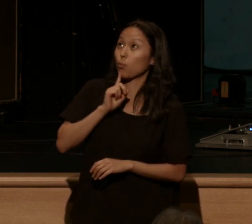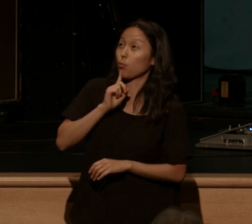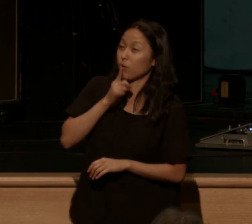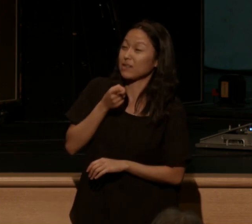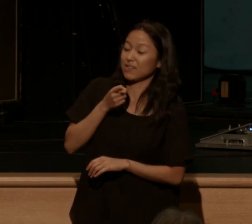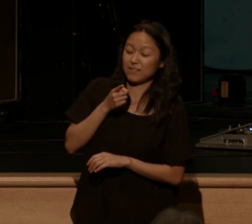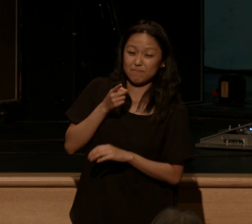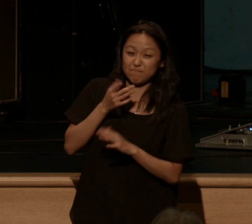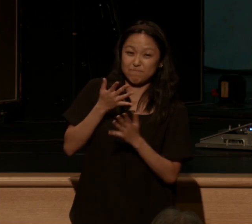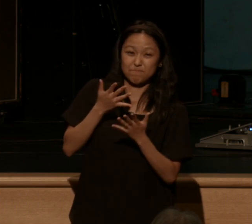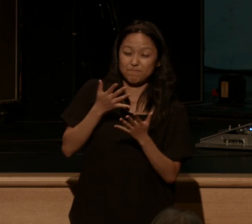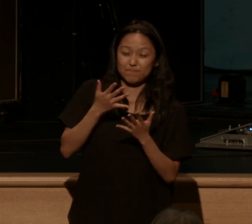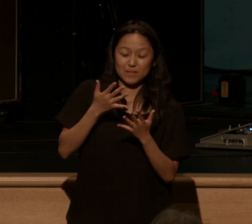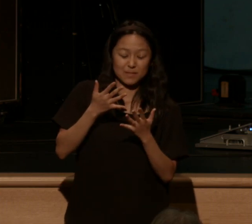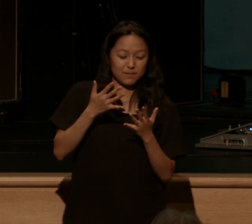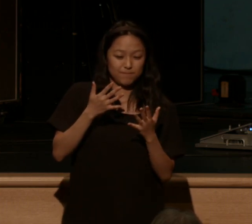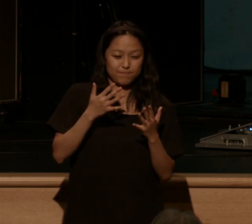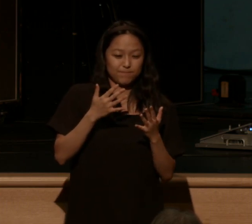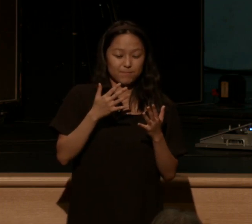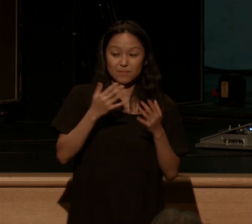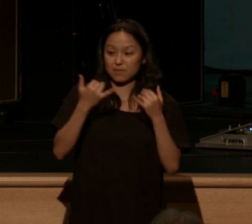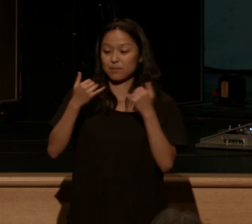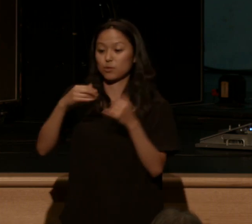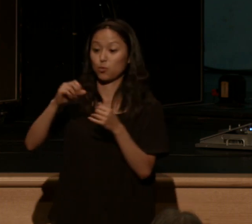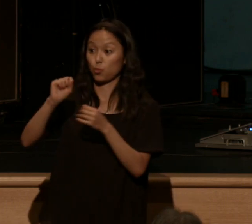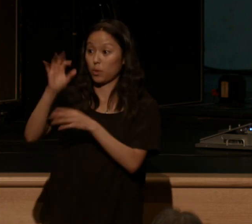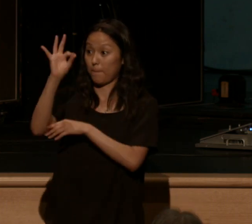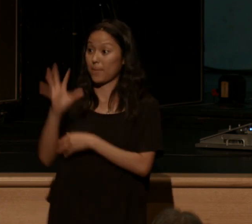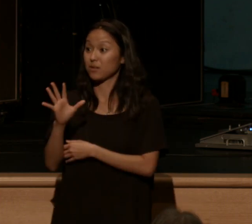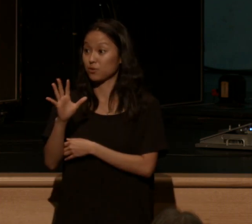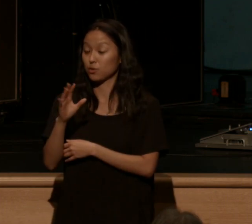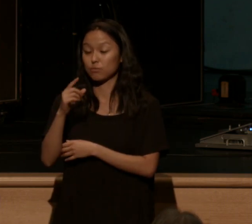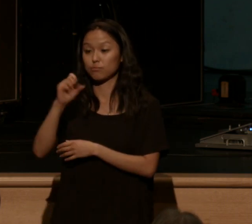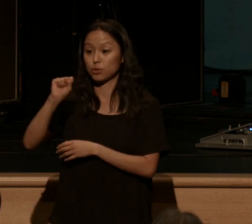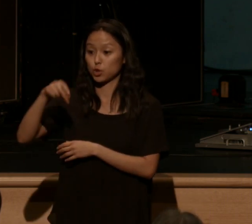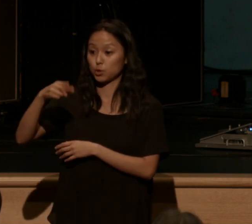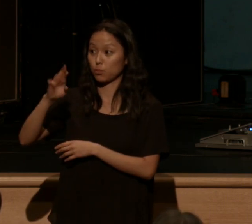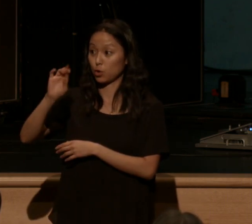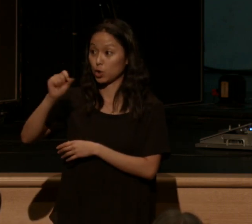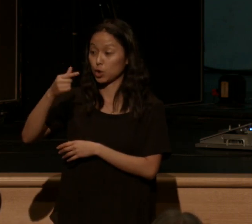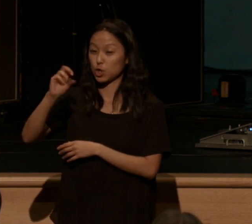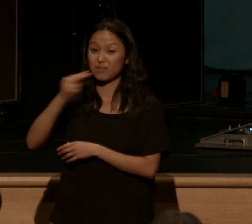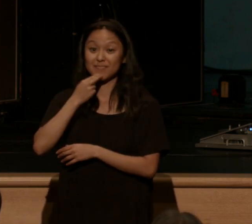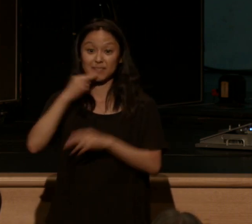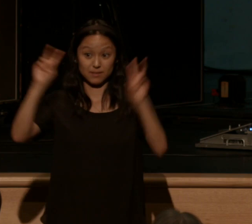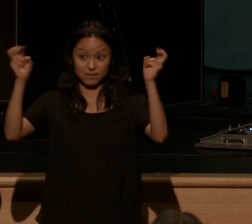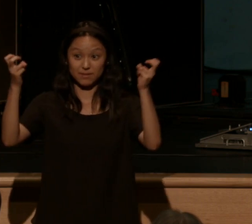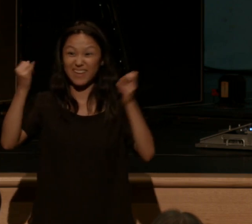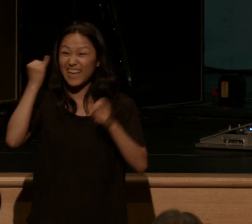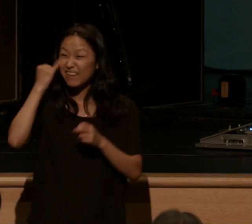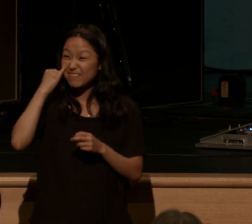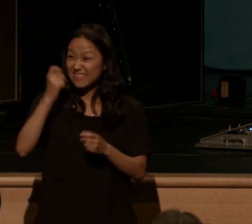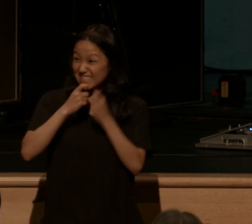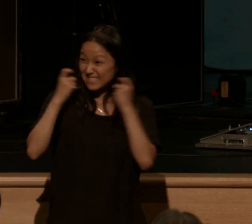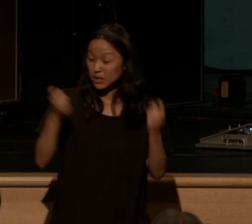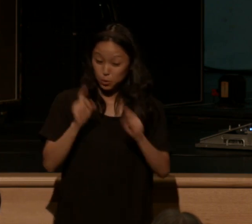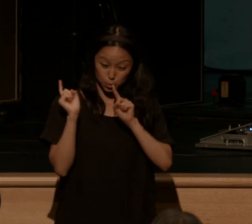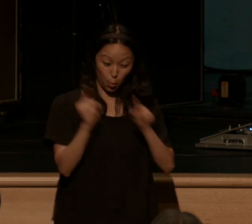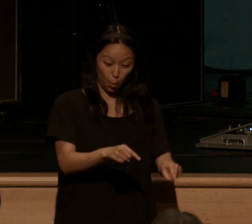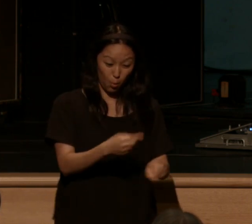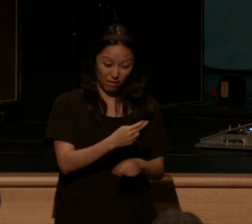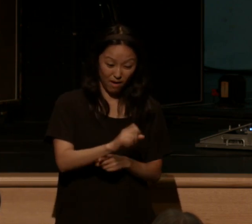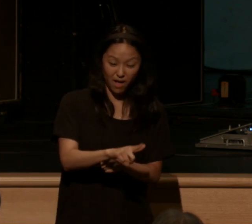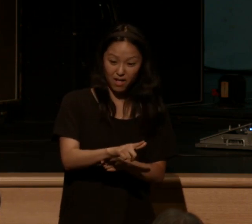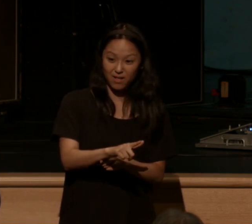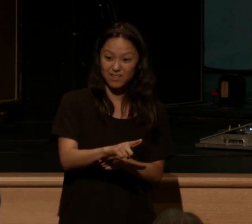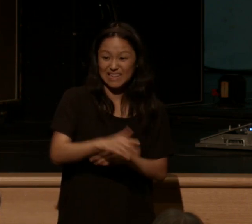is too real and it's too great. Here's what Spurgeon said about the reality of our call to witness and evangelism. He says, if sinners be damned, at least let them